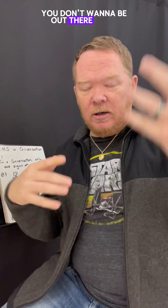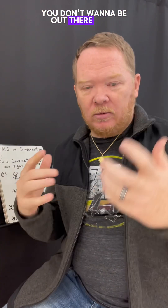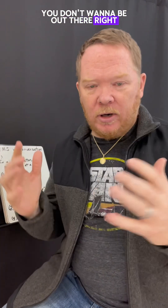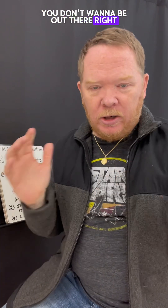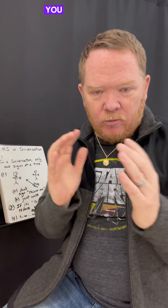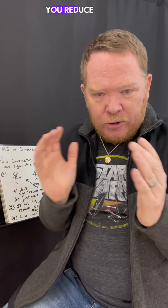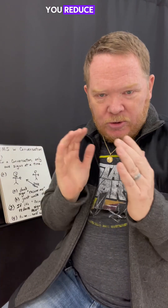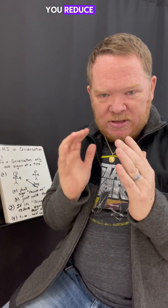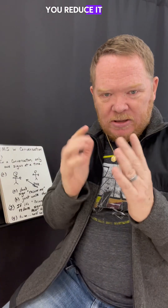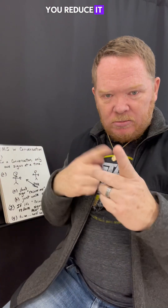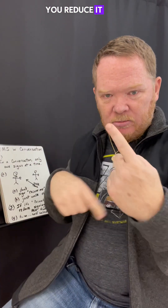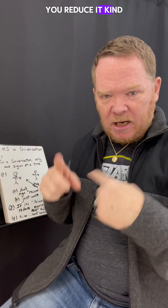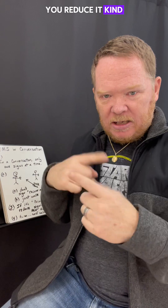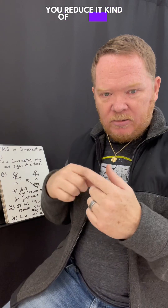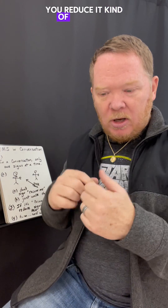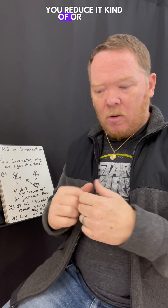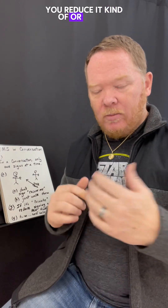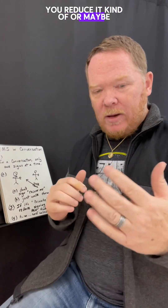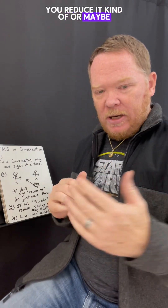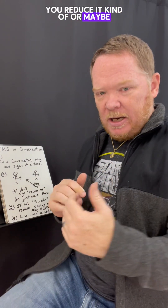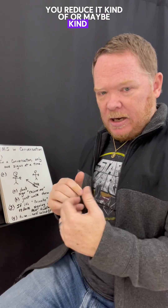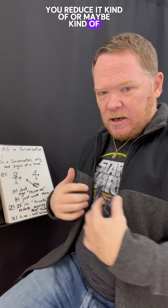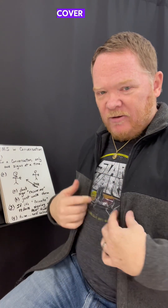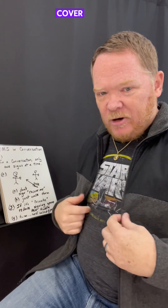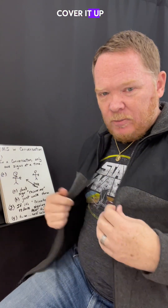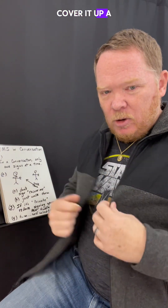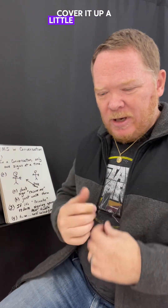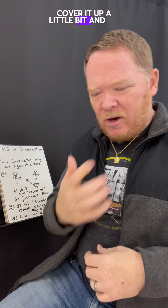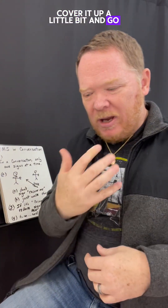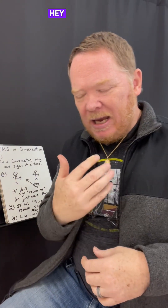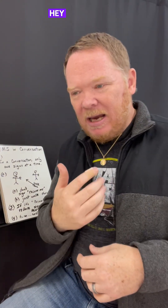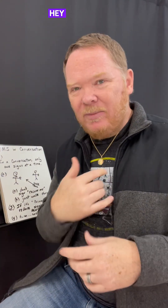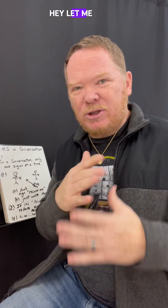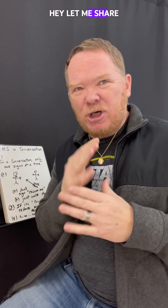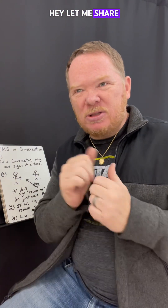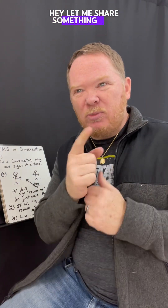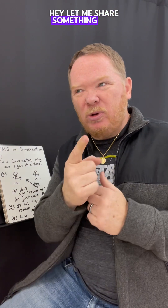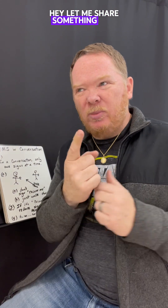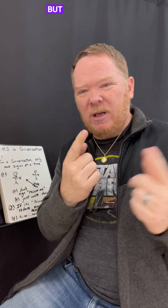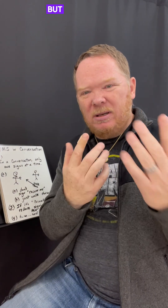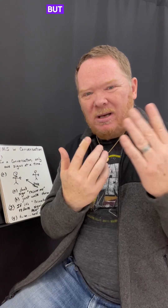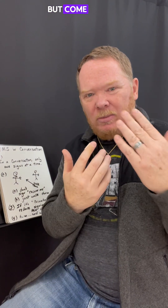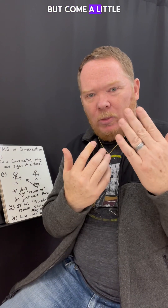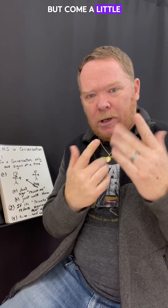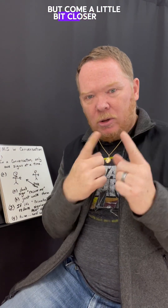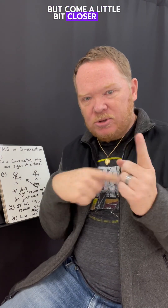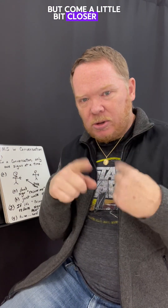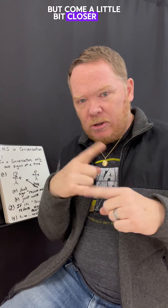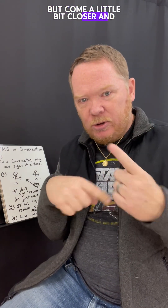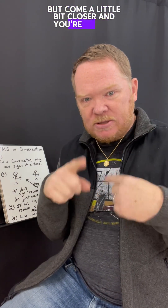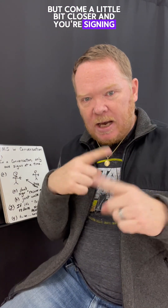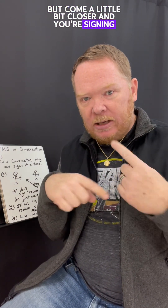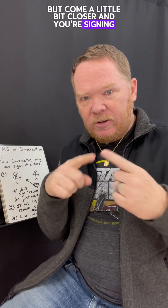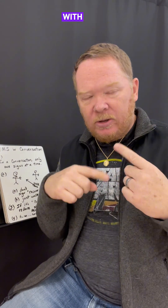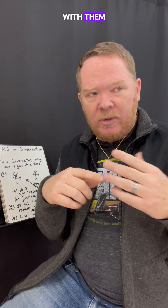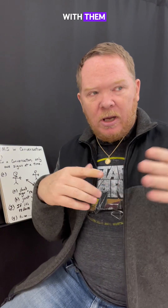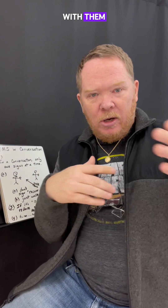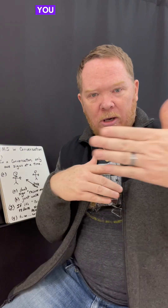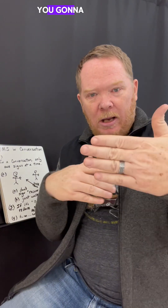right? You reduce it, or maybe cover it up a little bit and go, hey, let me share something with you, but come a little bit closer, and you're signing with them.